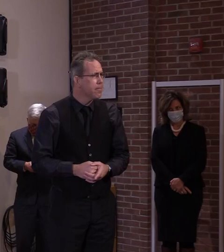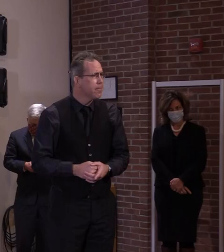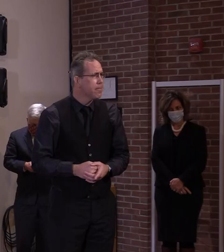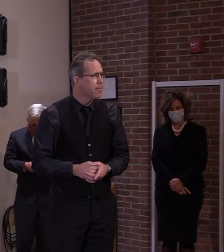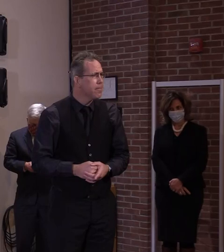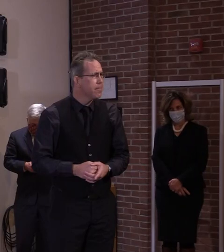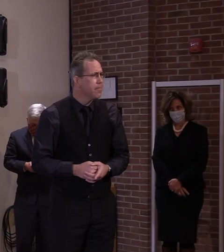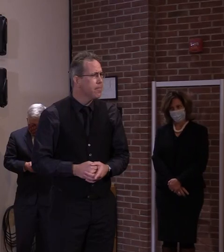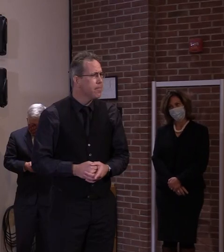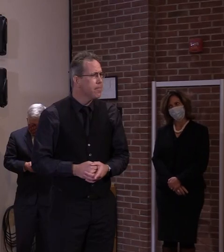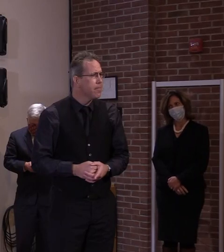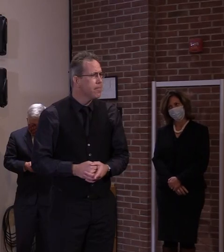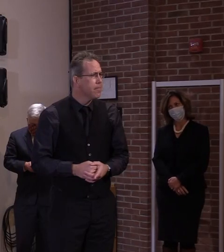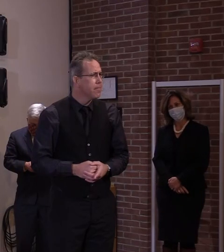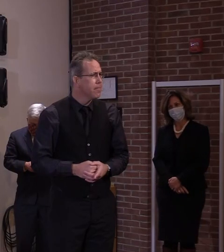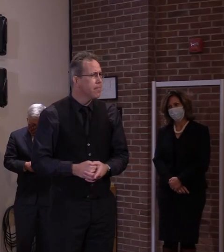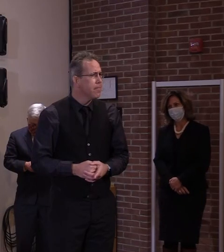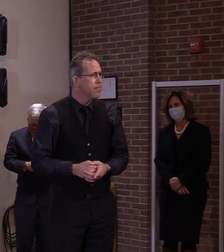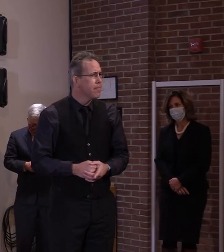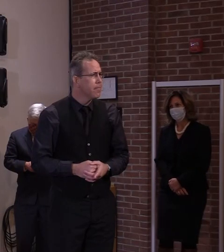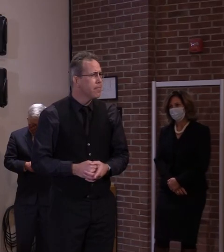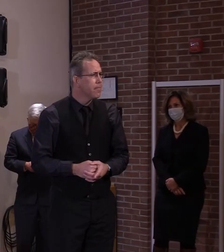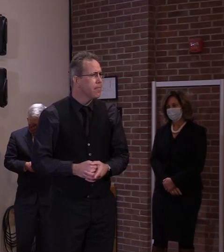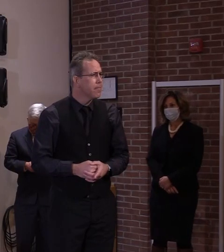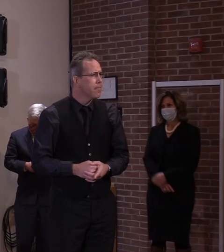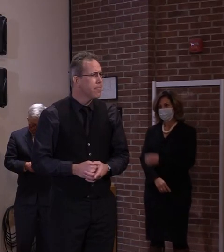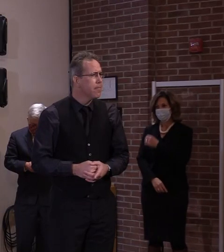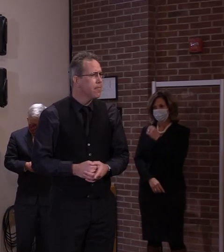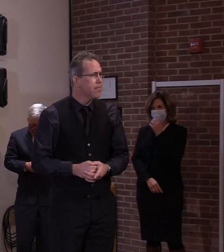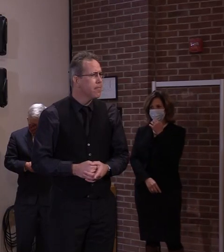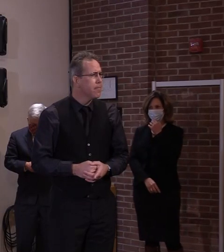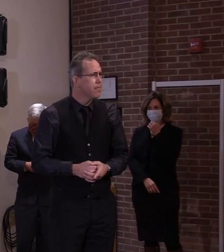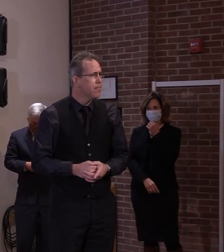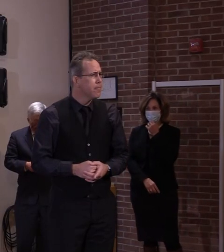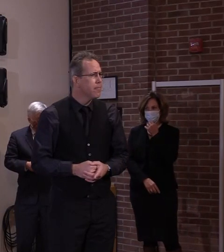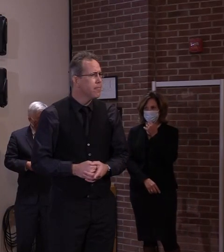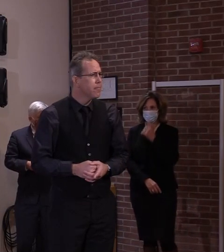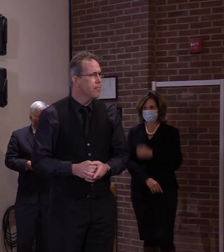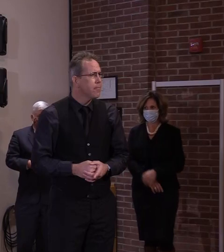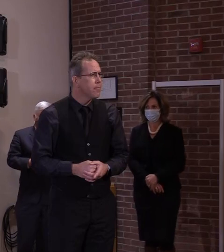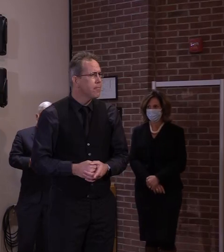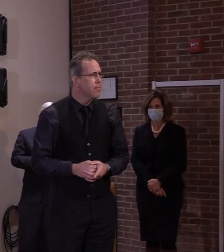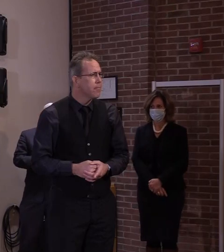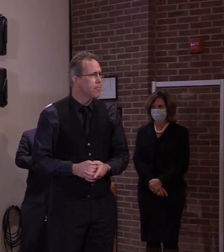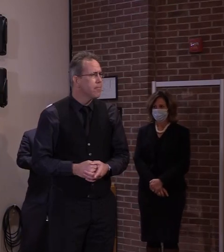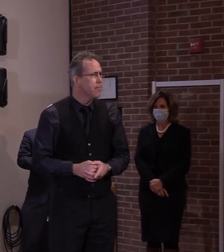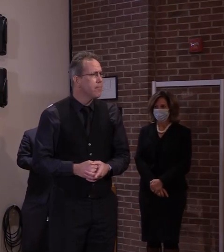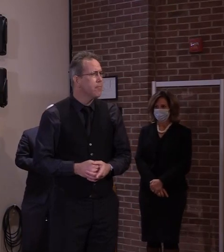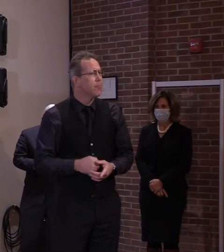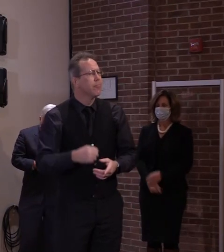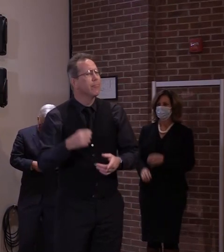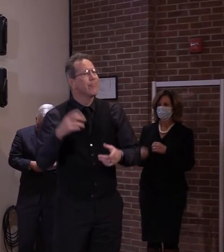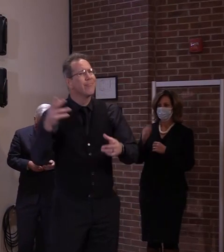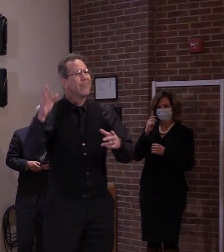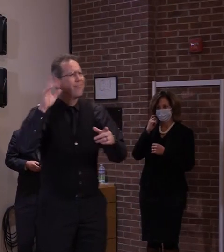now, basically, you know, preferably before Black Friday when shopping starts to happen?